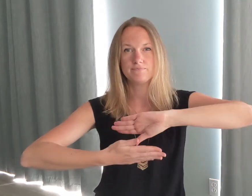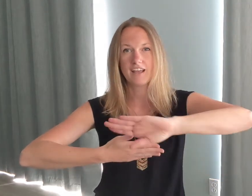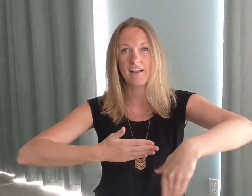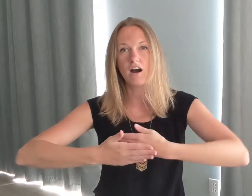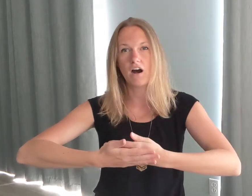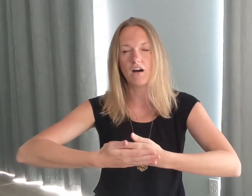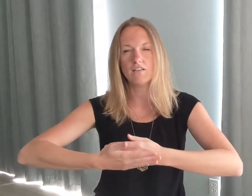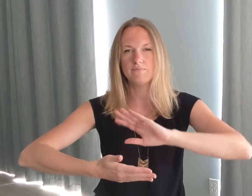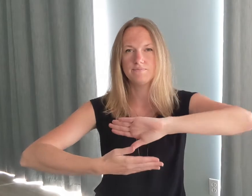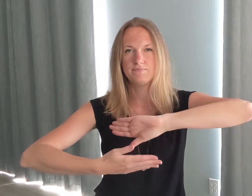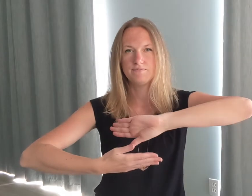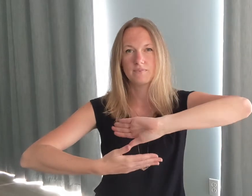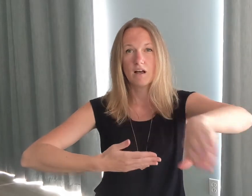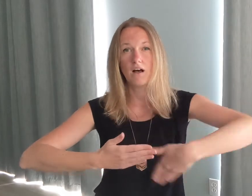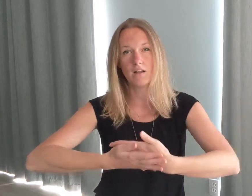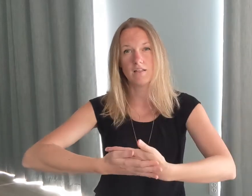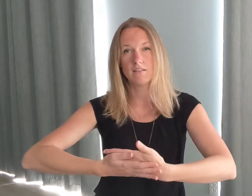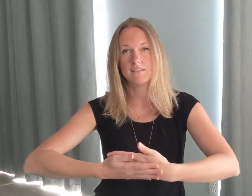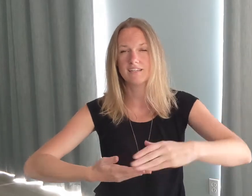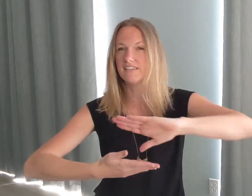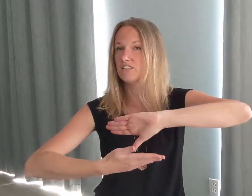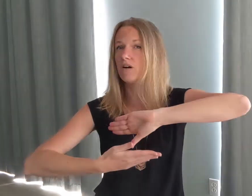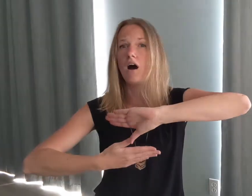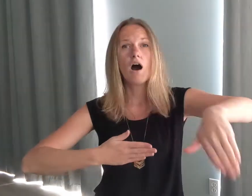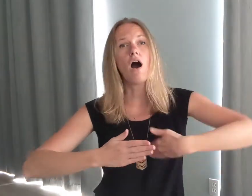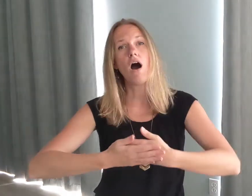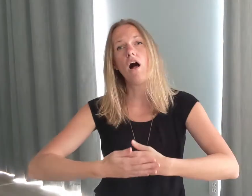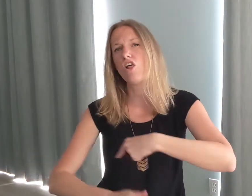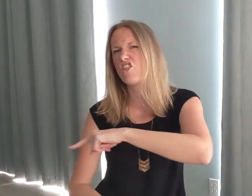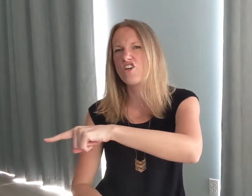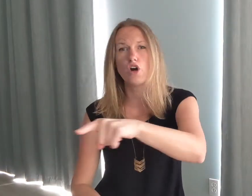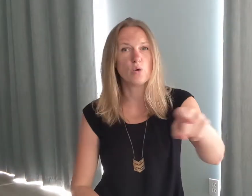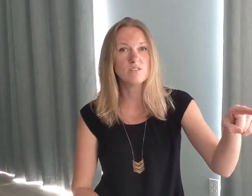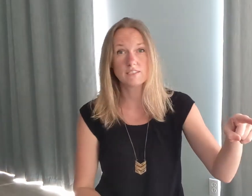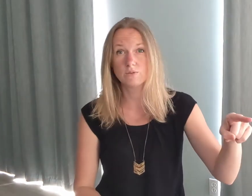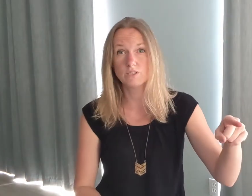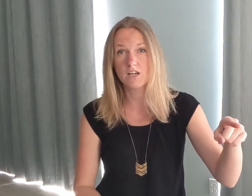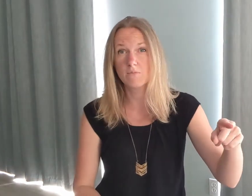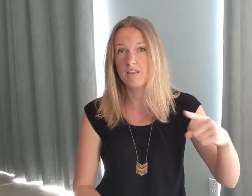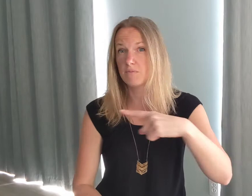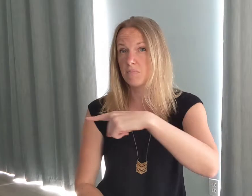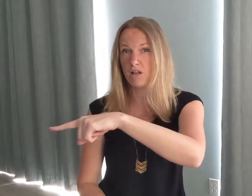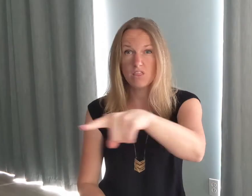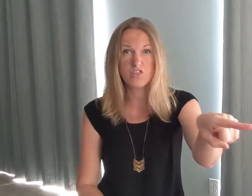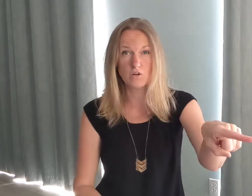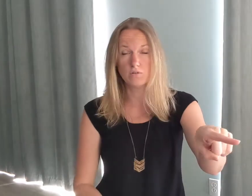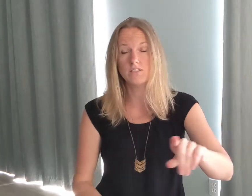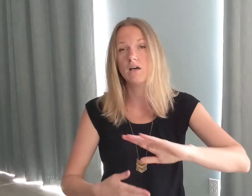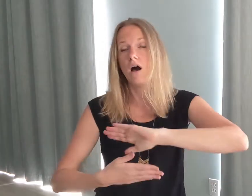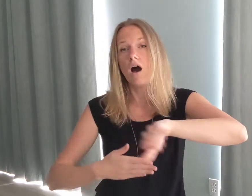Okay, all. All. Okay, so all those, because we're talking about other people, those,